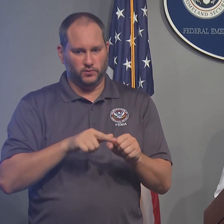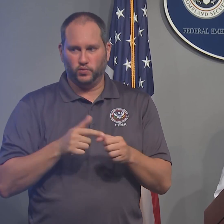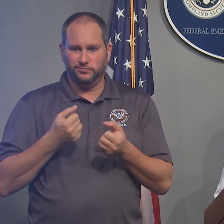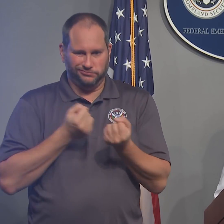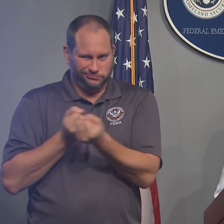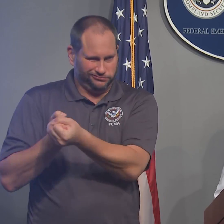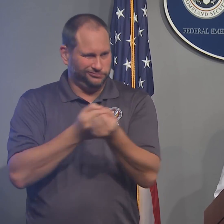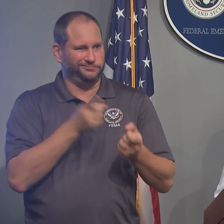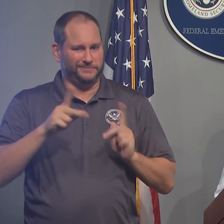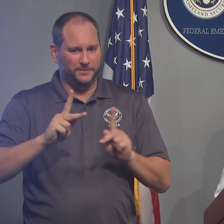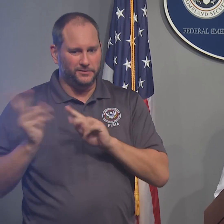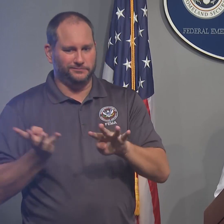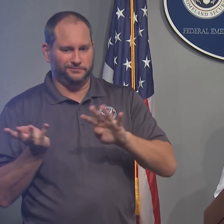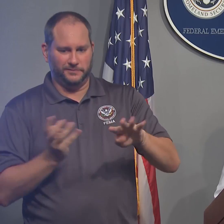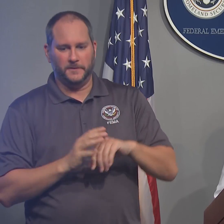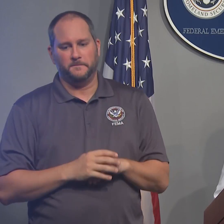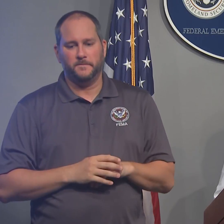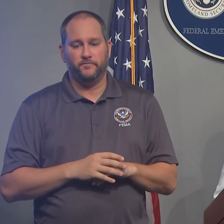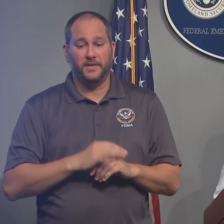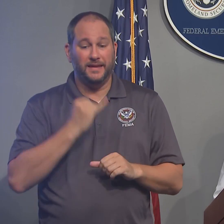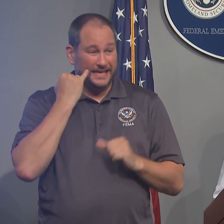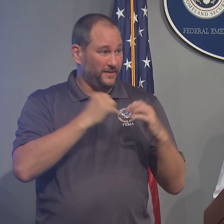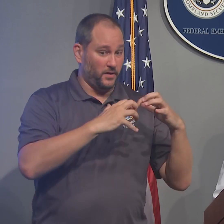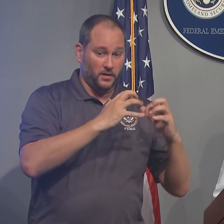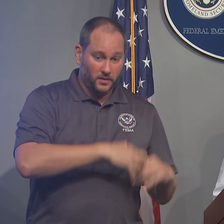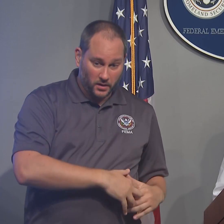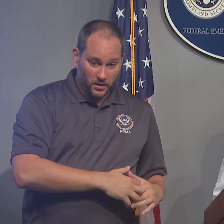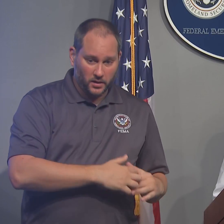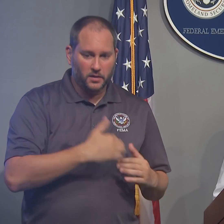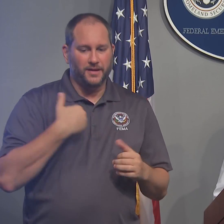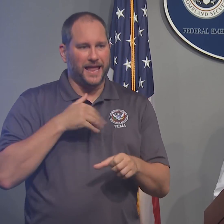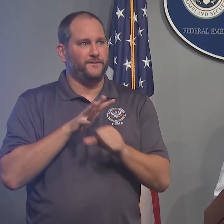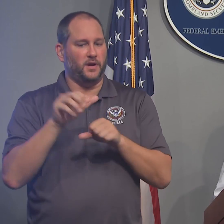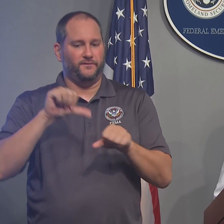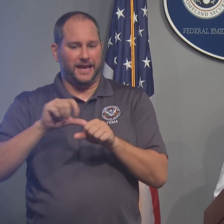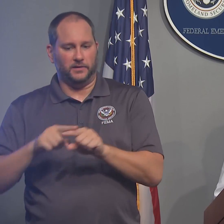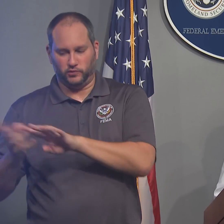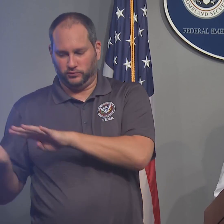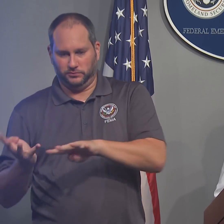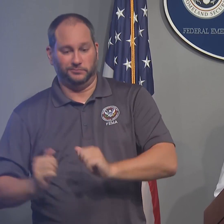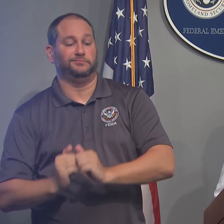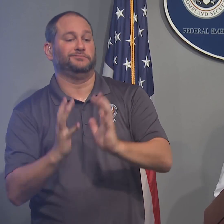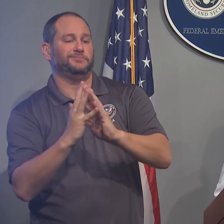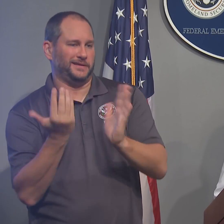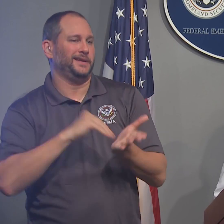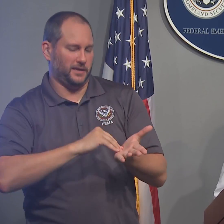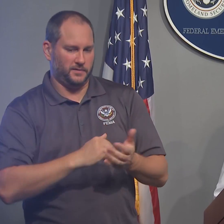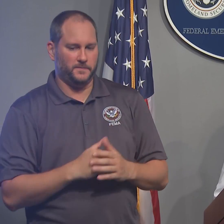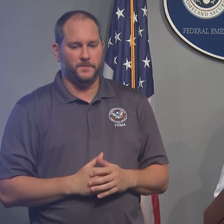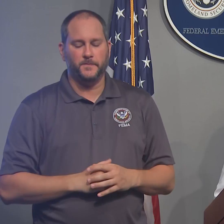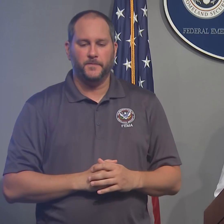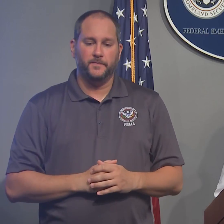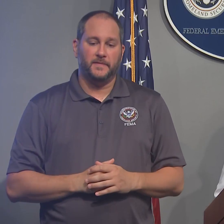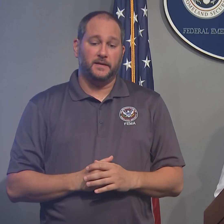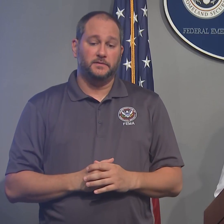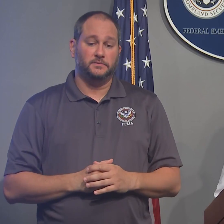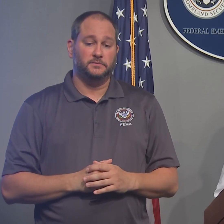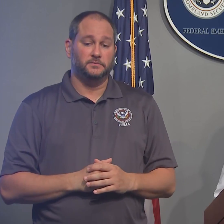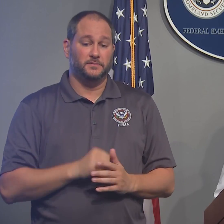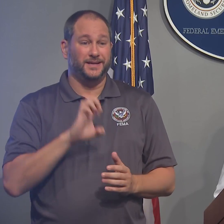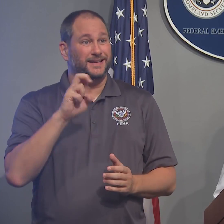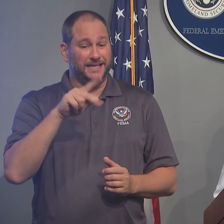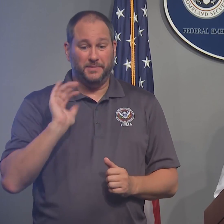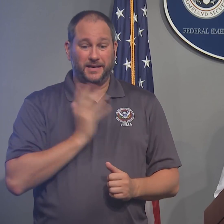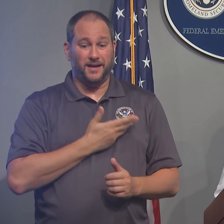the normal supply to the region can be restored. Currently, EPA's emergency operations centers at headquarters here in